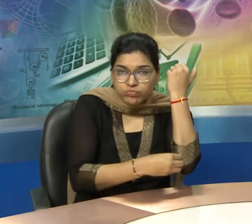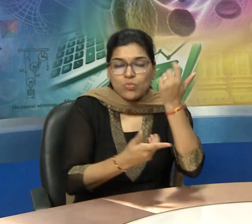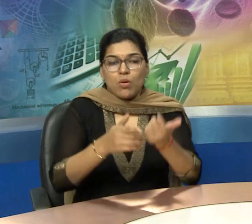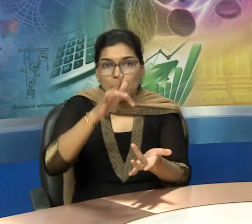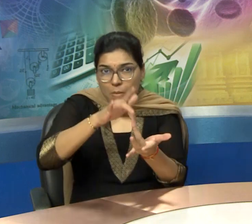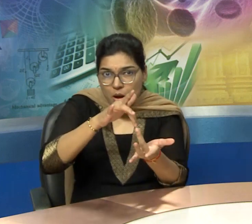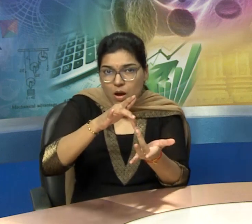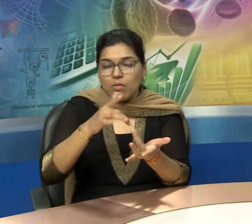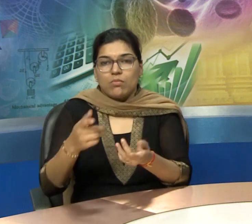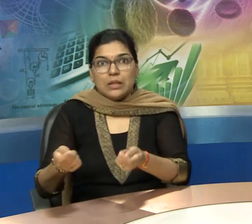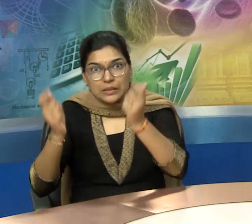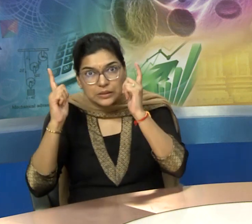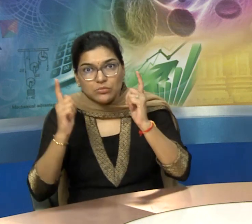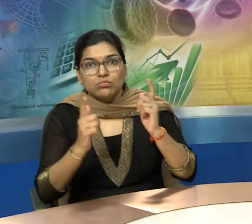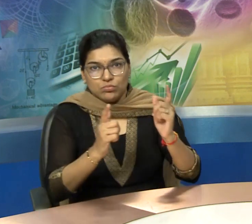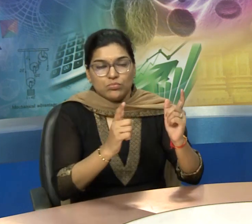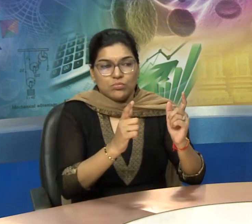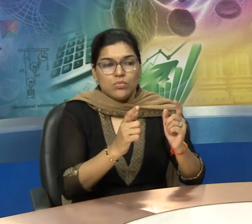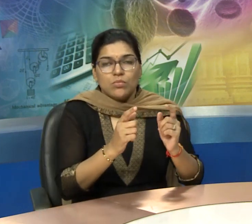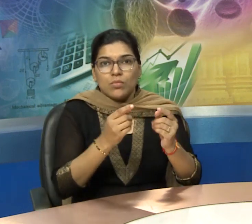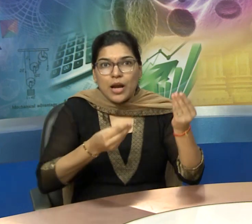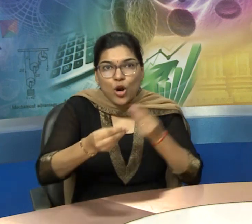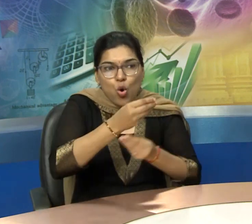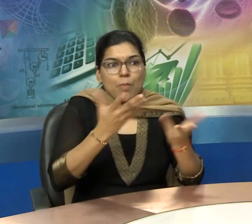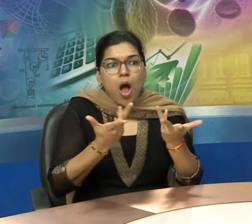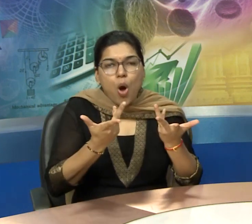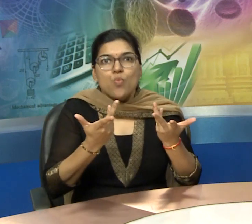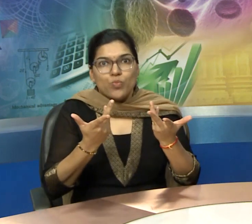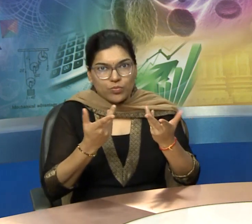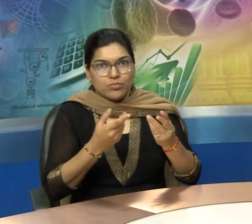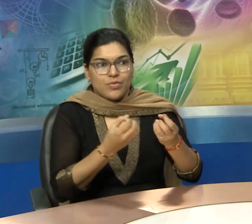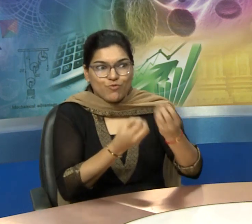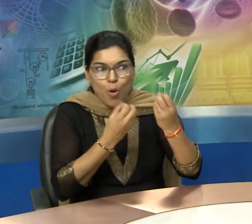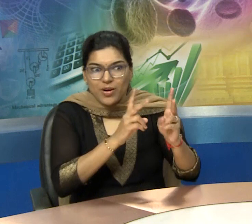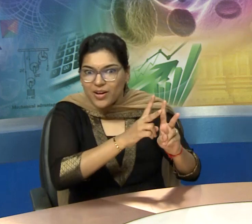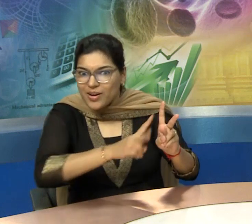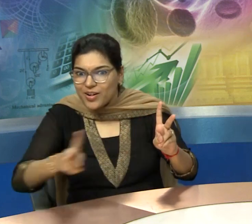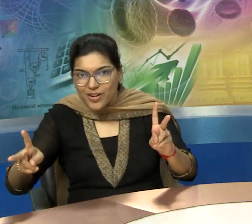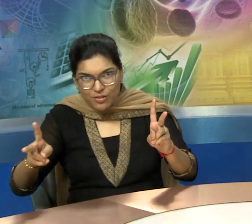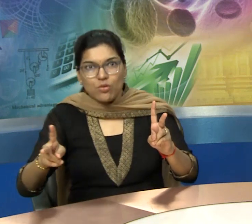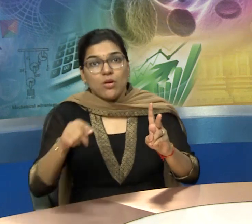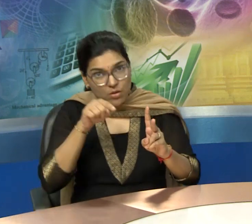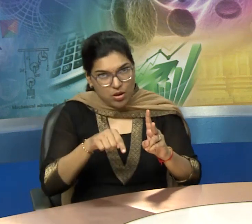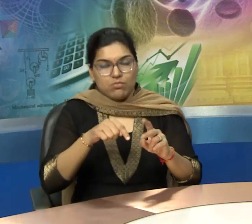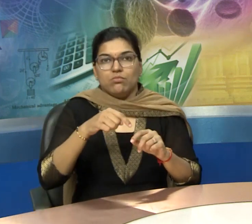the socio-economic needs of the society. So this is also one of the important function of